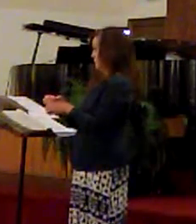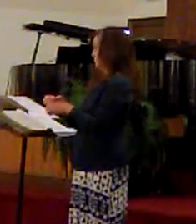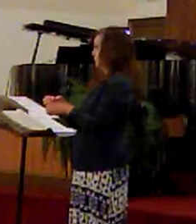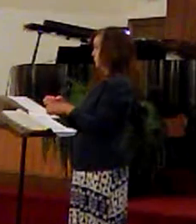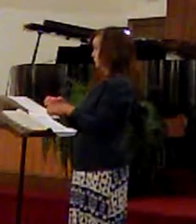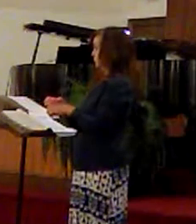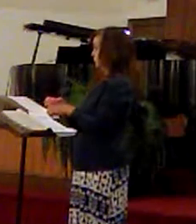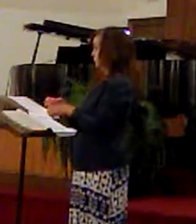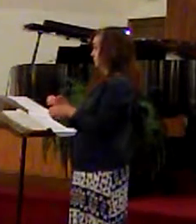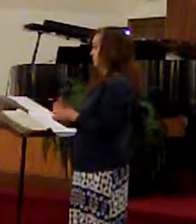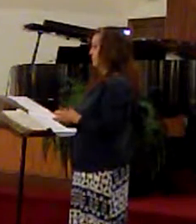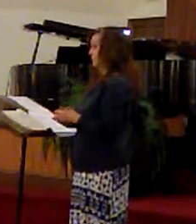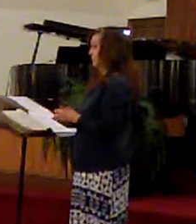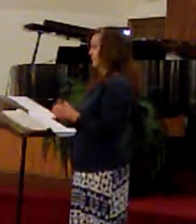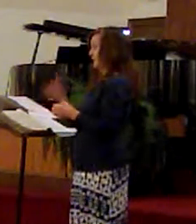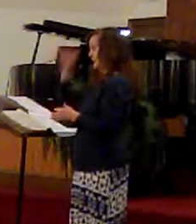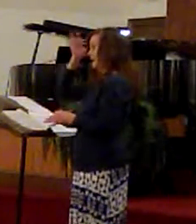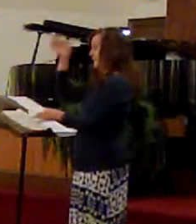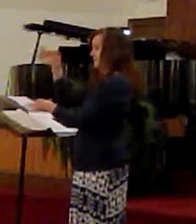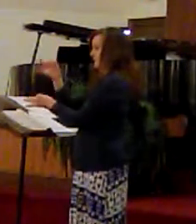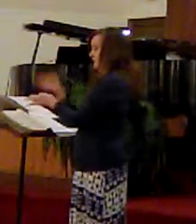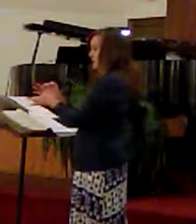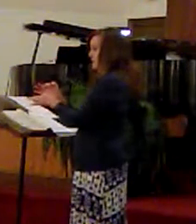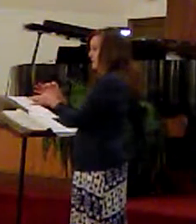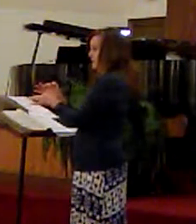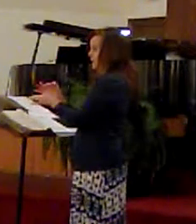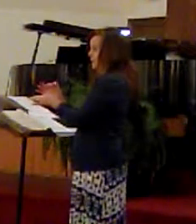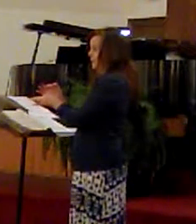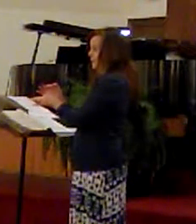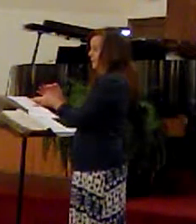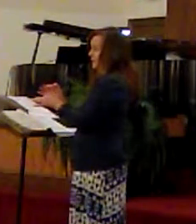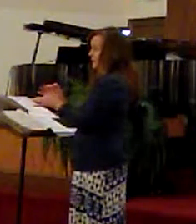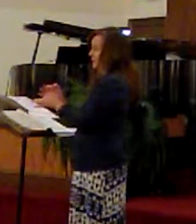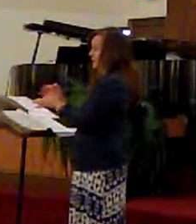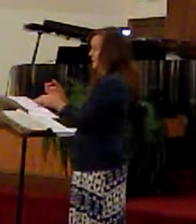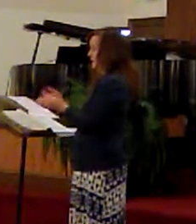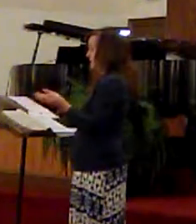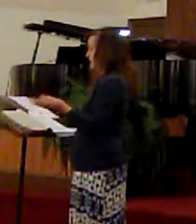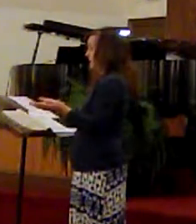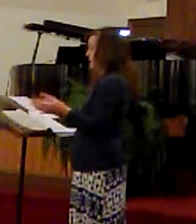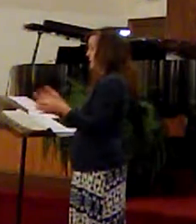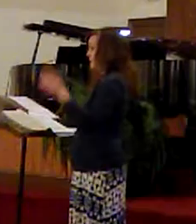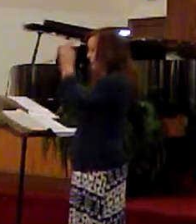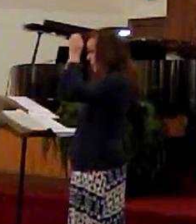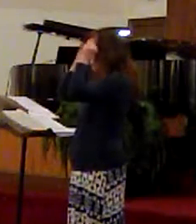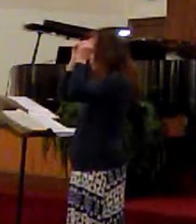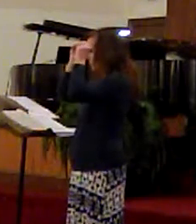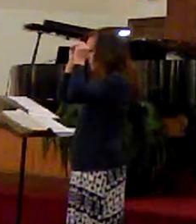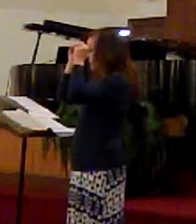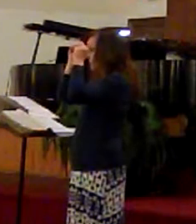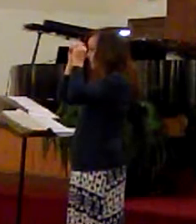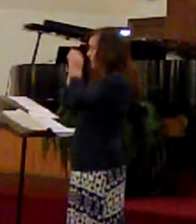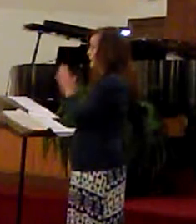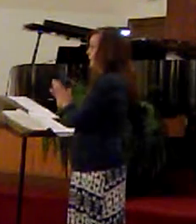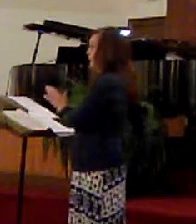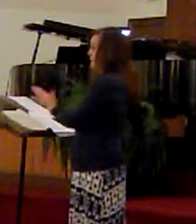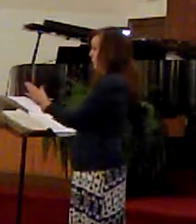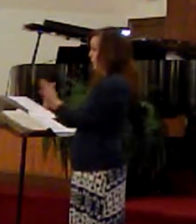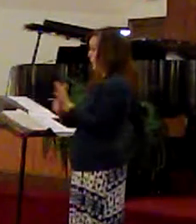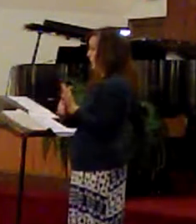Hebrews 11, verses 1 through 3. Now faith is the substance of things hoped for. It is the evidence of things not